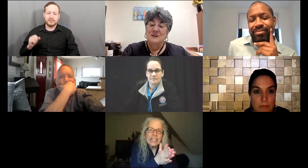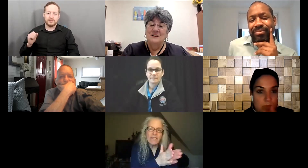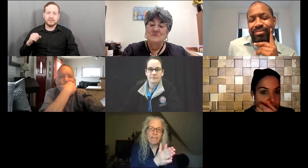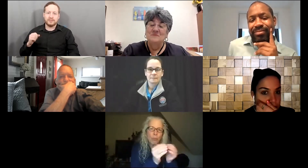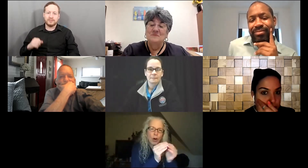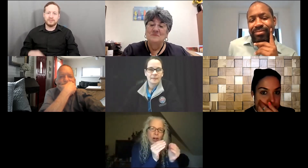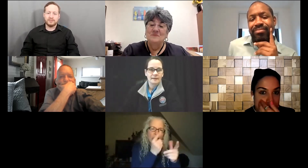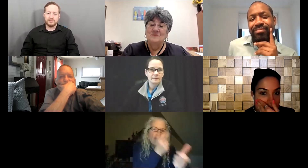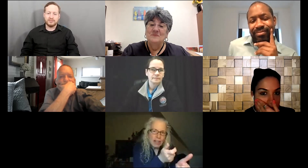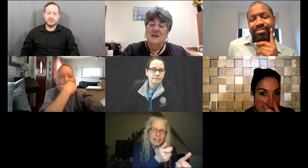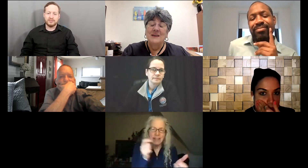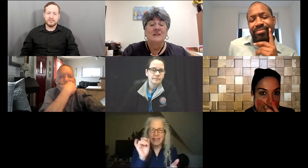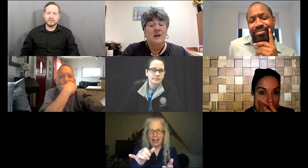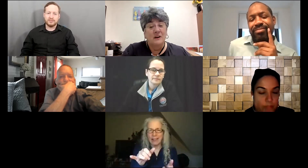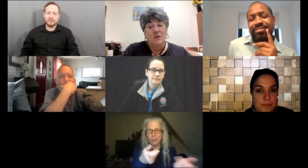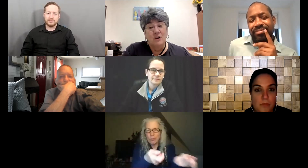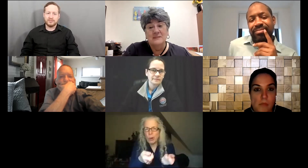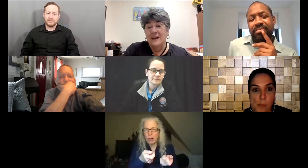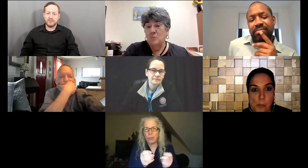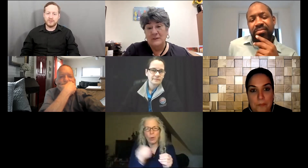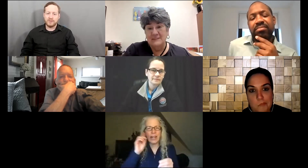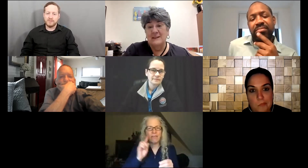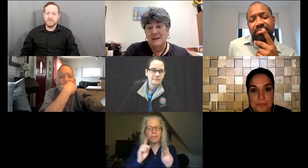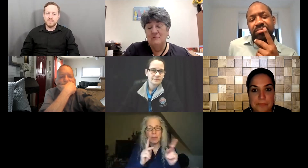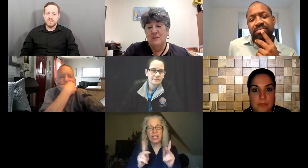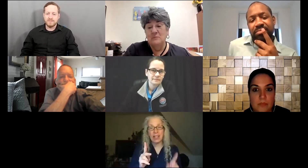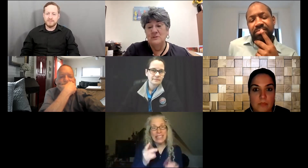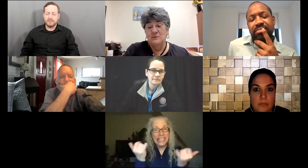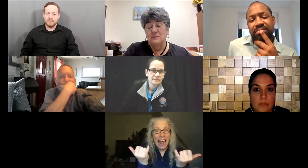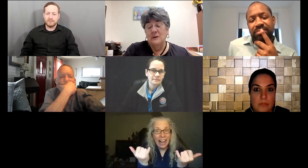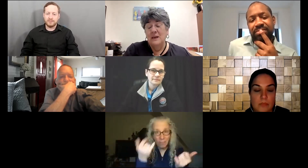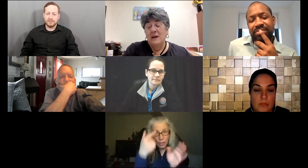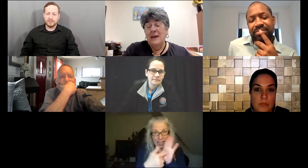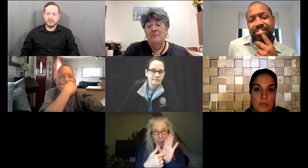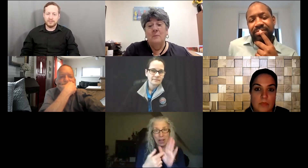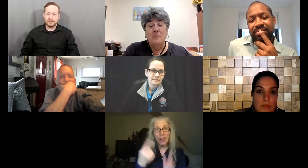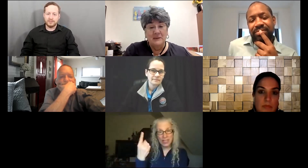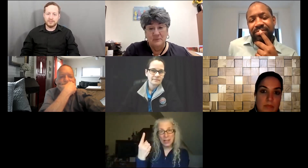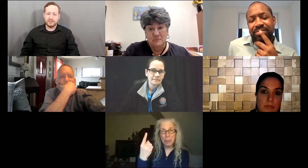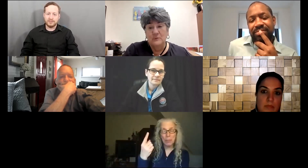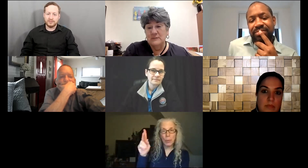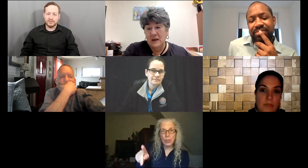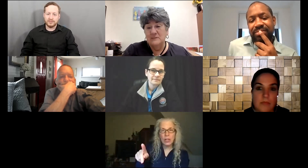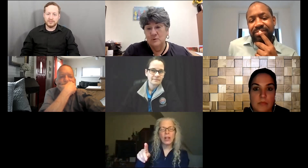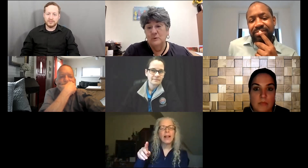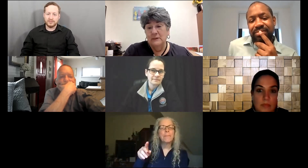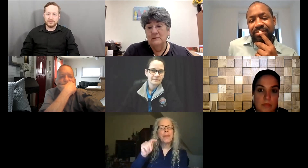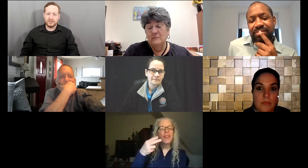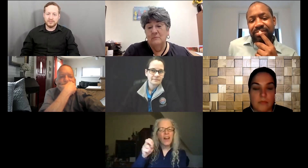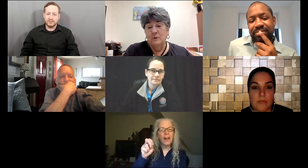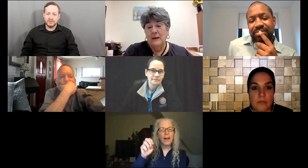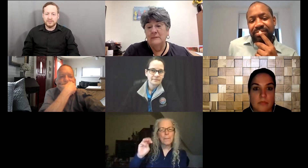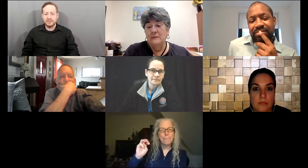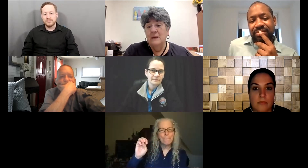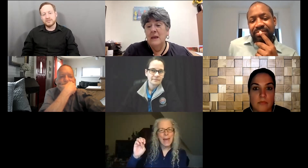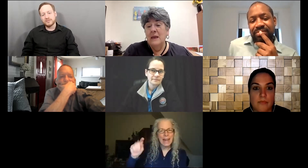So I get a lot of calls. I had one today from a student at the Met, which is a high school in